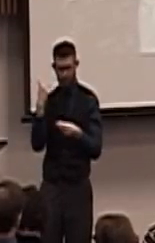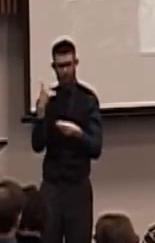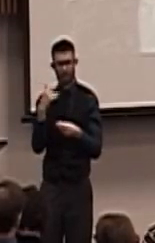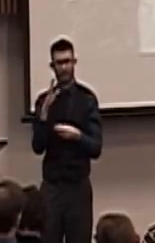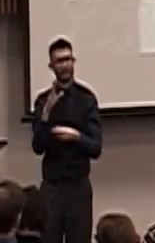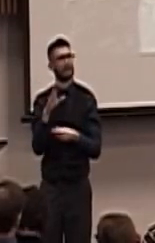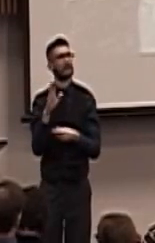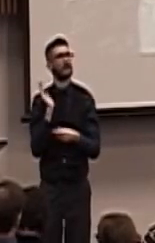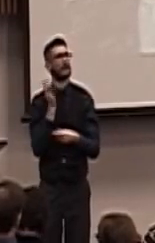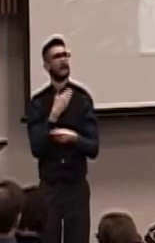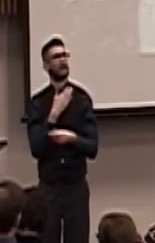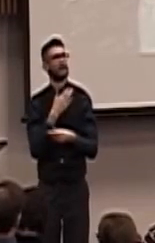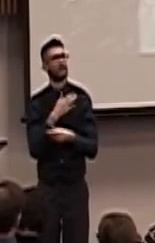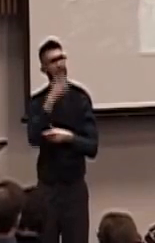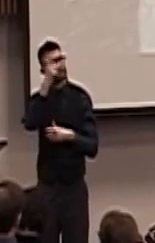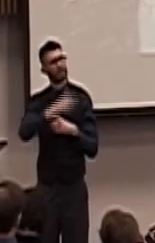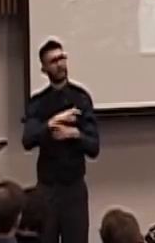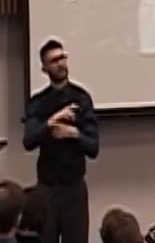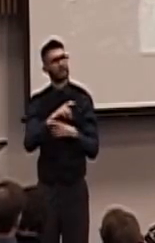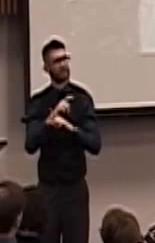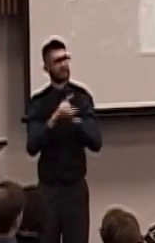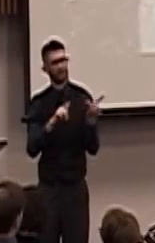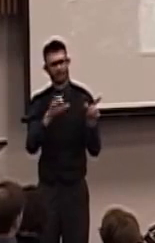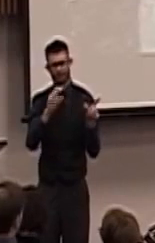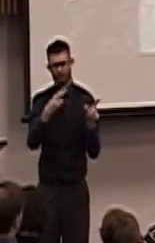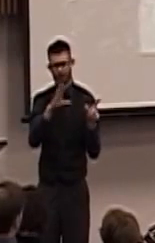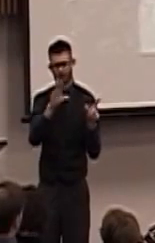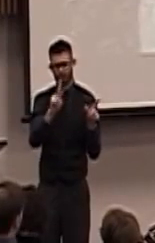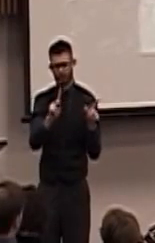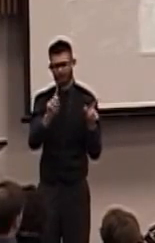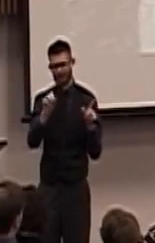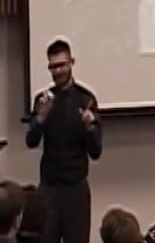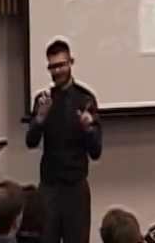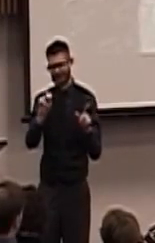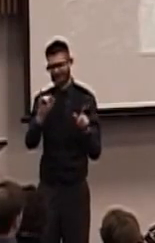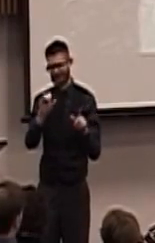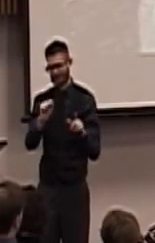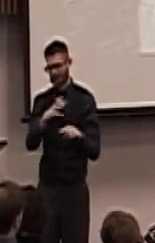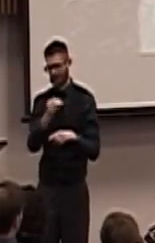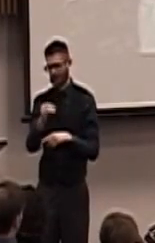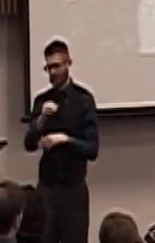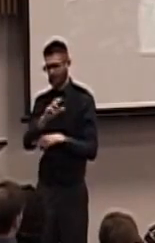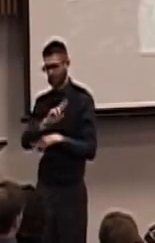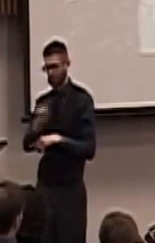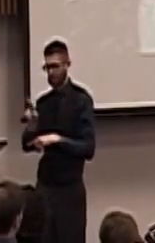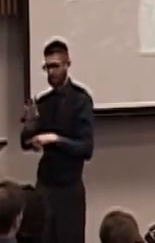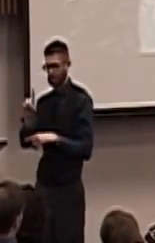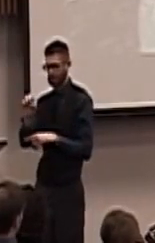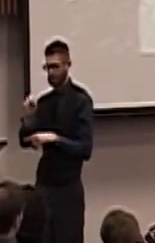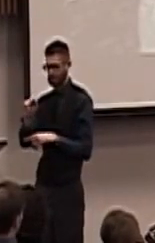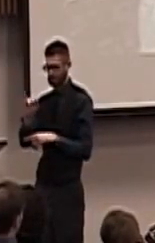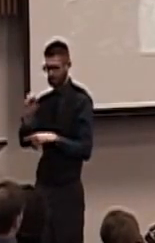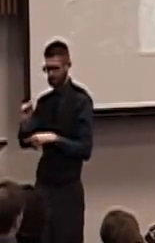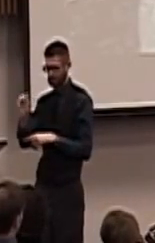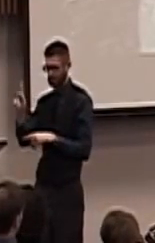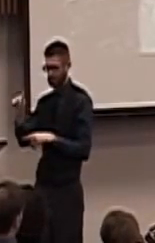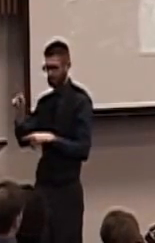Chuck Dennis on the left and Dennis Cady on the right from Wichita Falls.